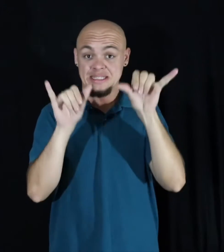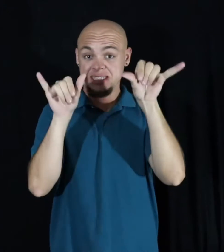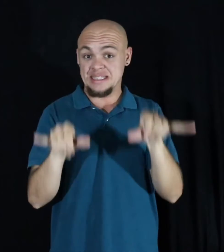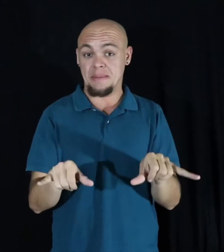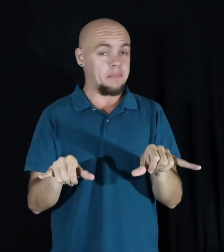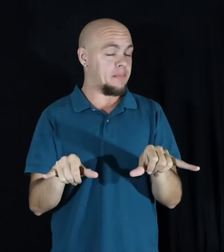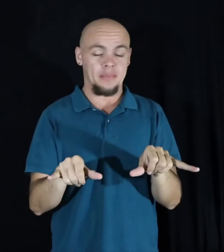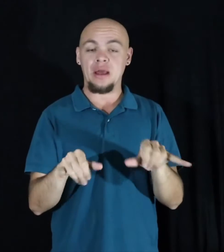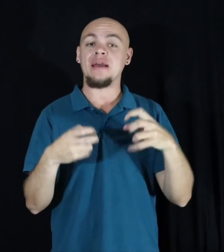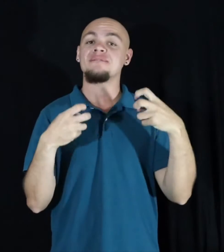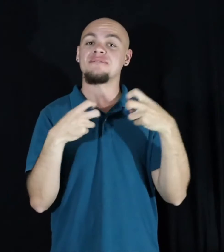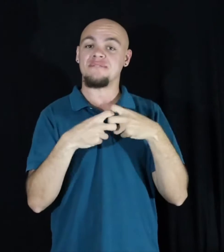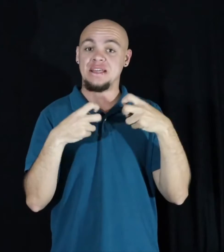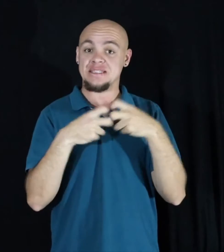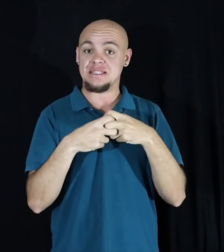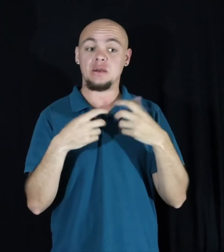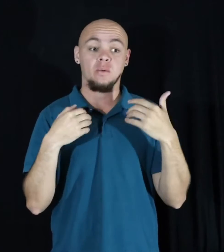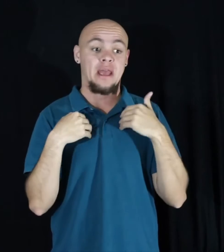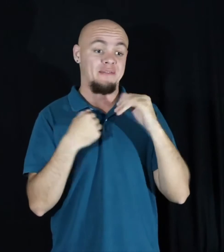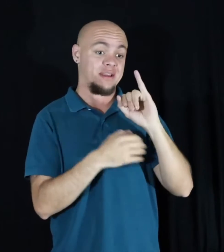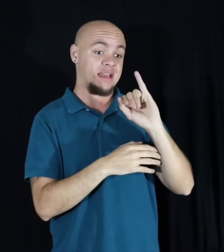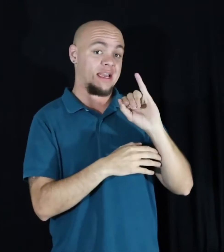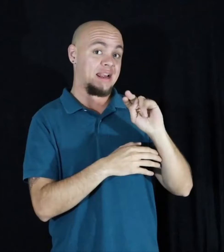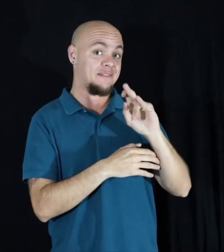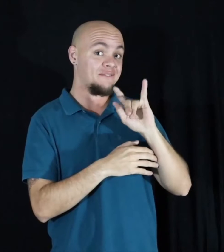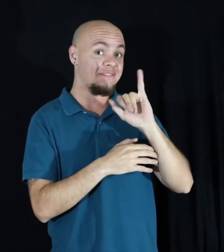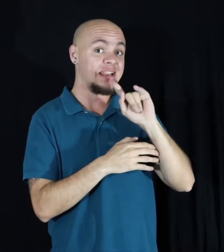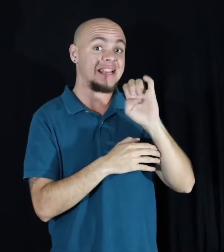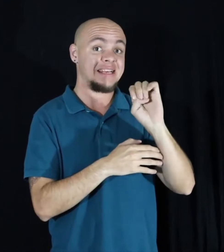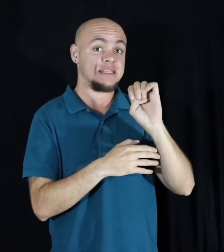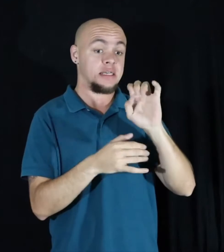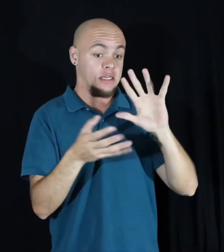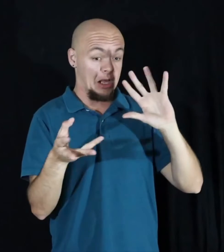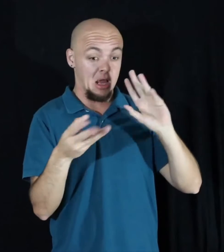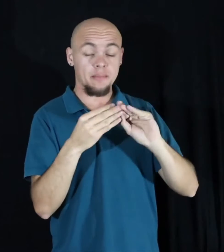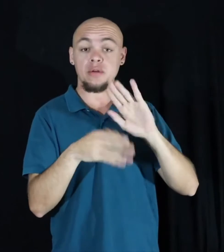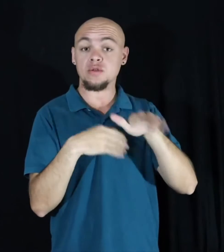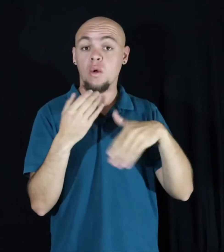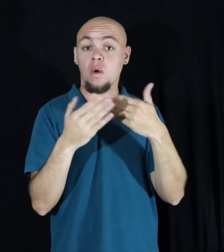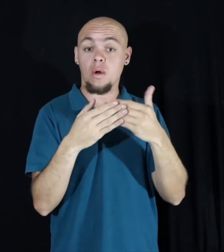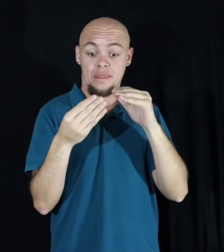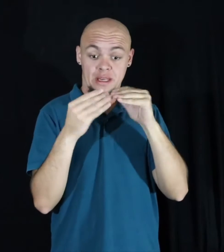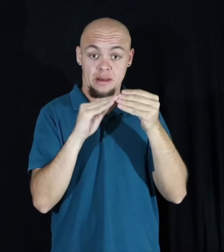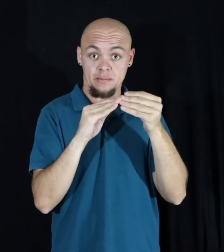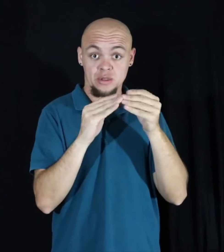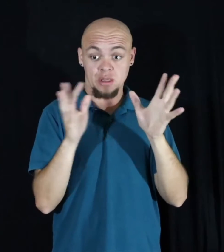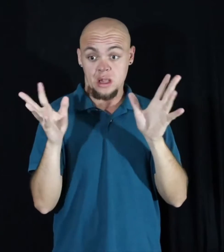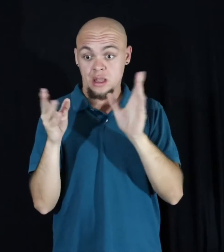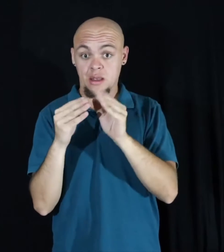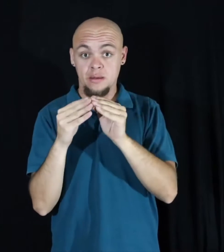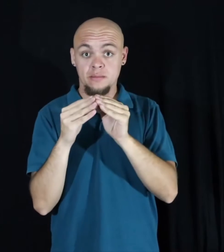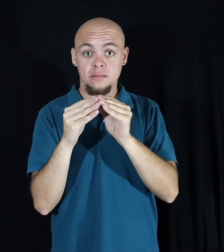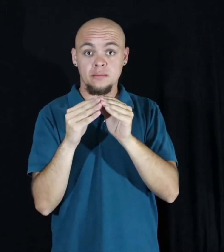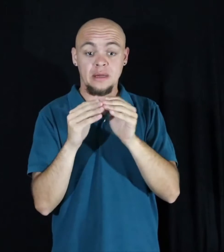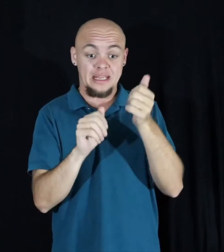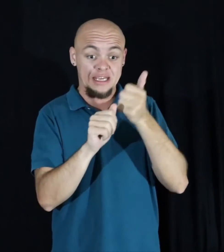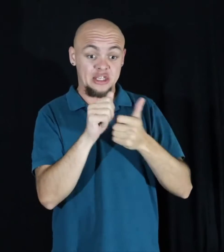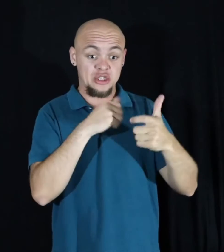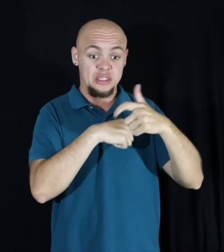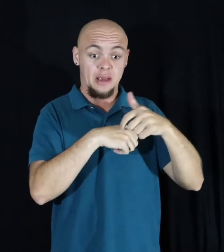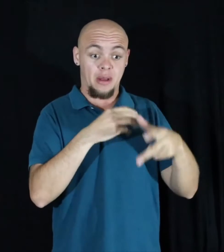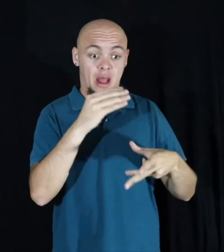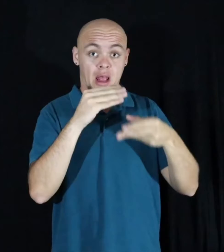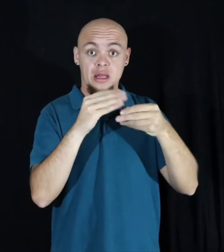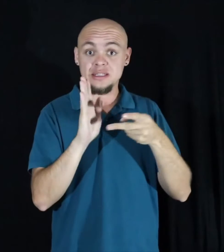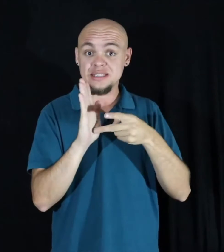physics, we encounter these infinite sums. Take, for example, if I add all the integers, but I double the integer every time. If